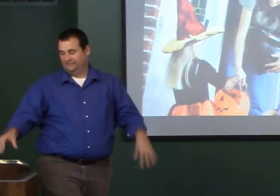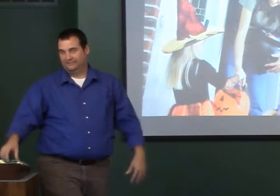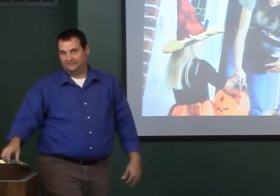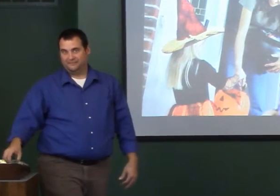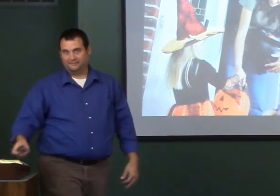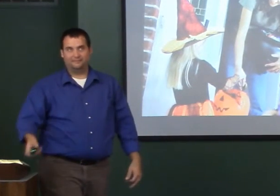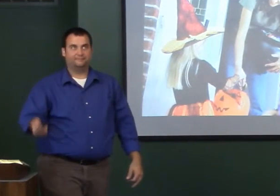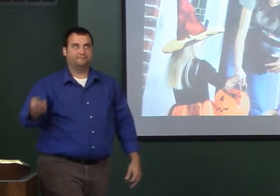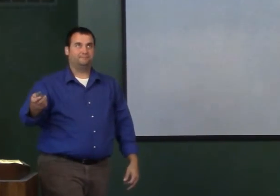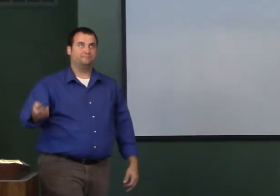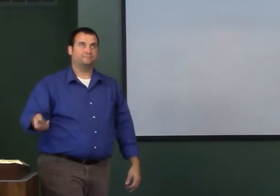getting worse.